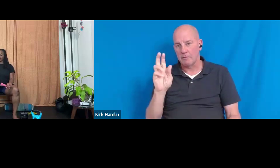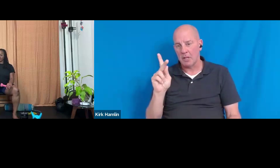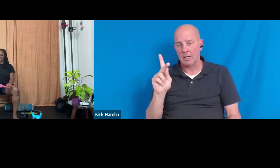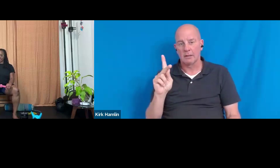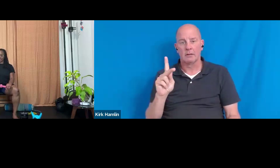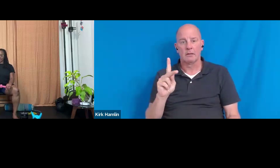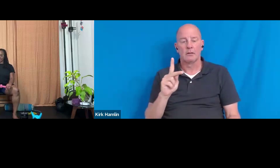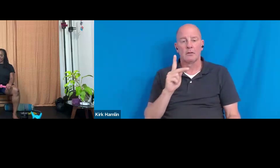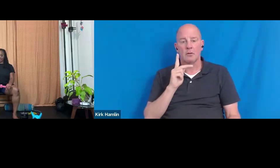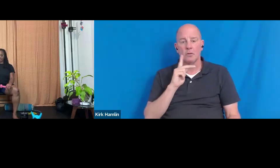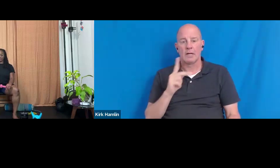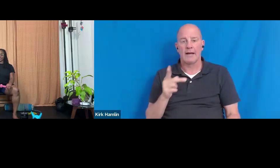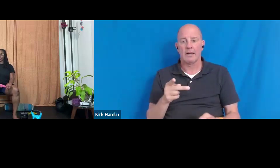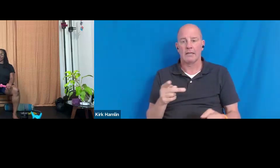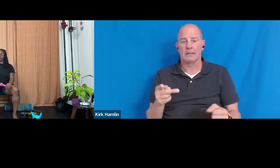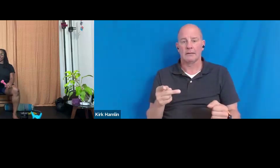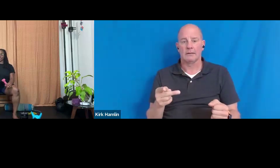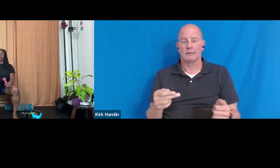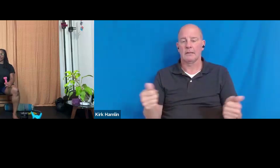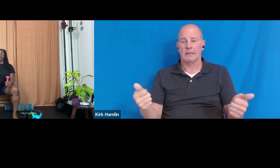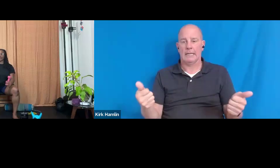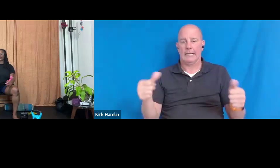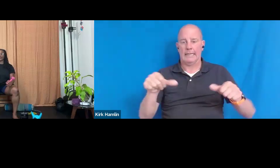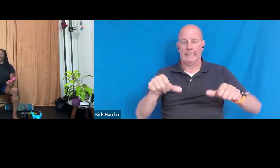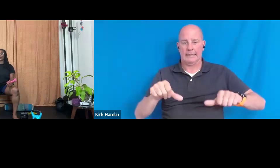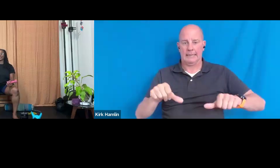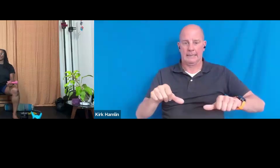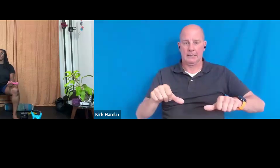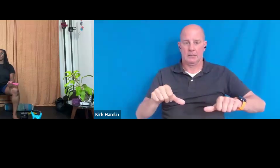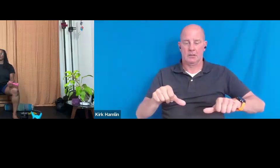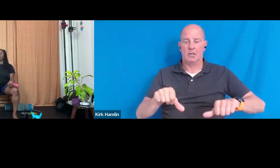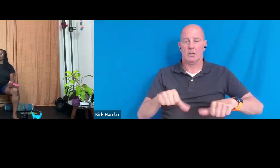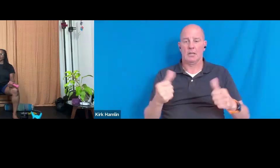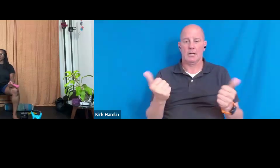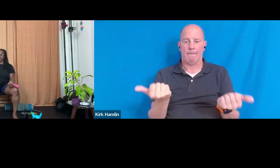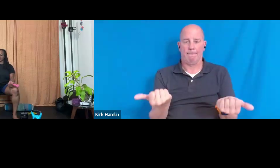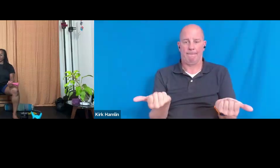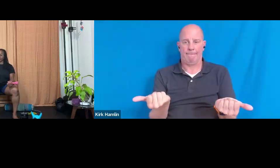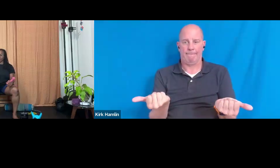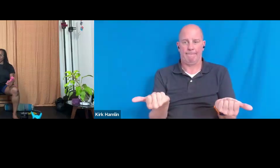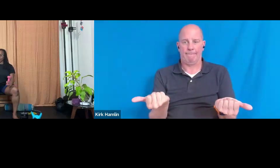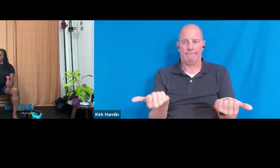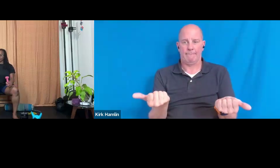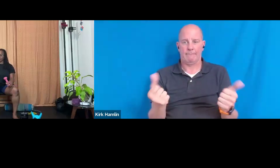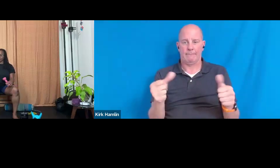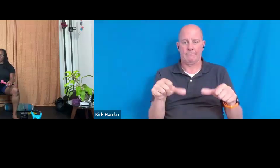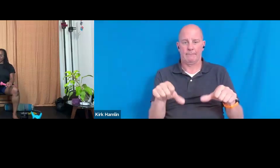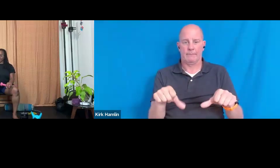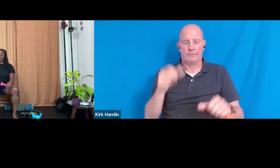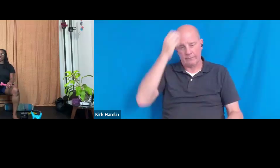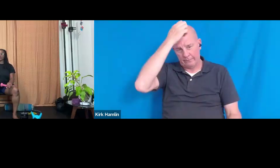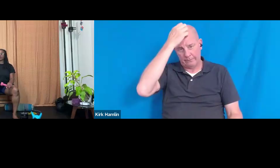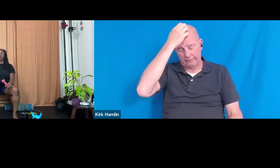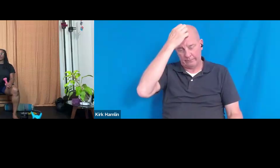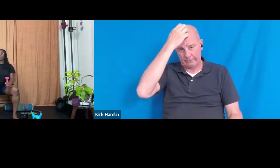will turn the thumbs in towards each other and turn the thumbs away from each other. So if you